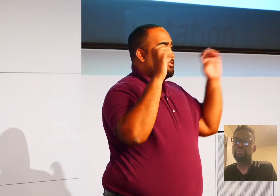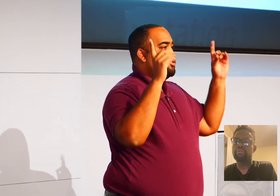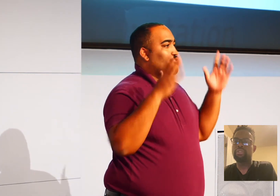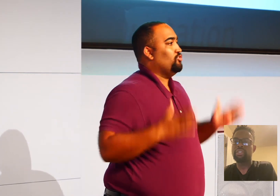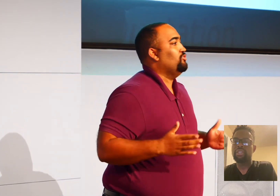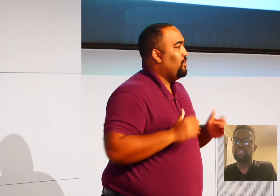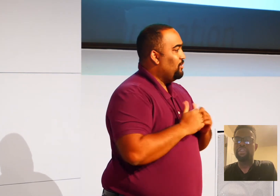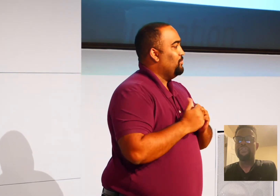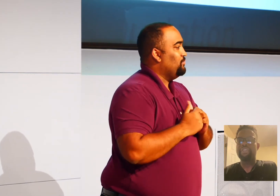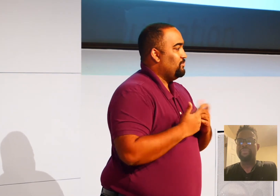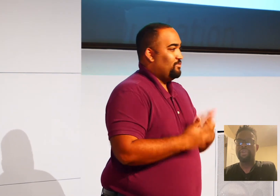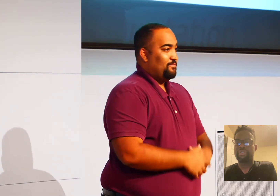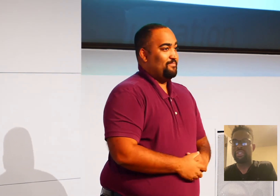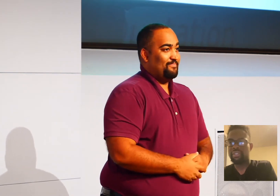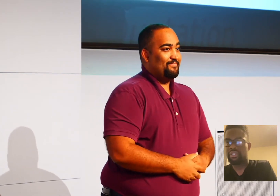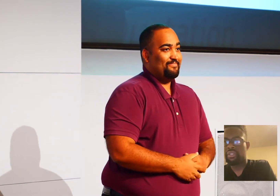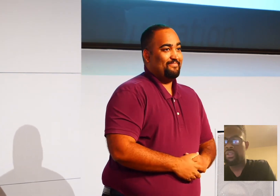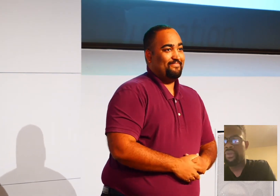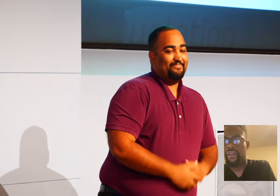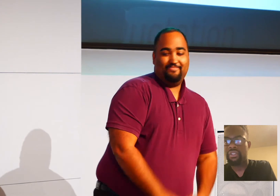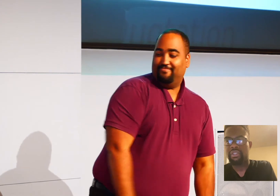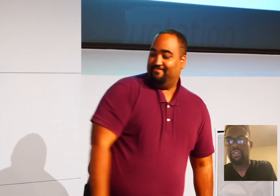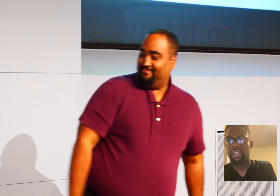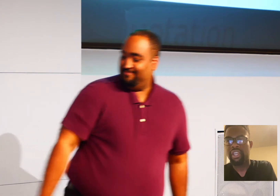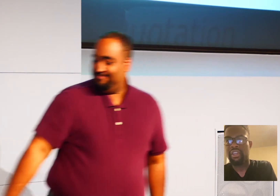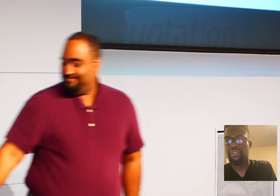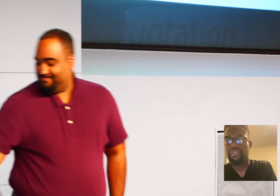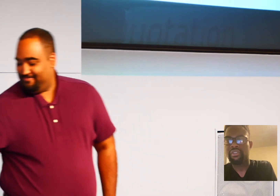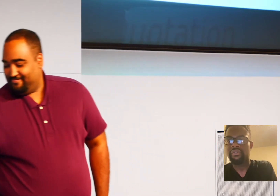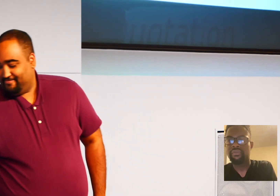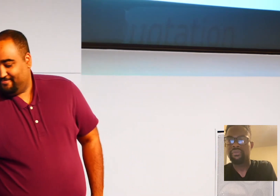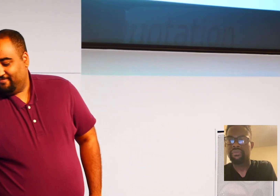to discuss different experiences we have as educators.